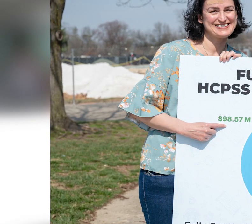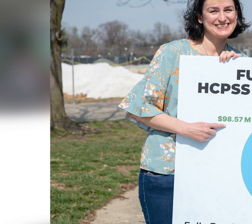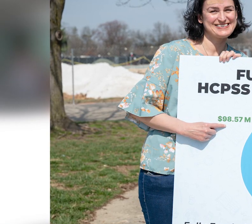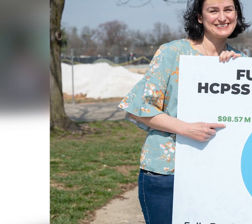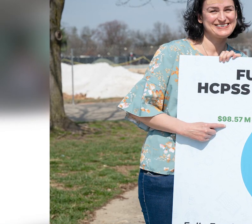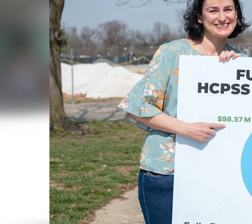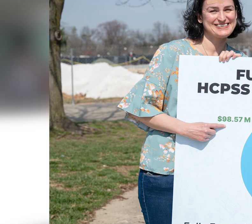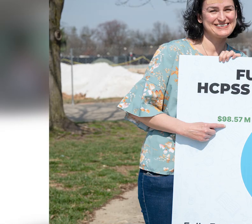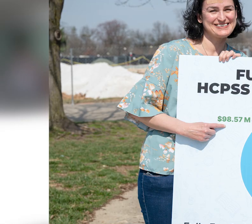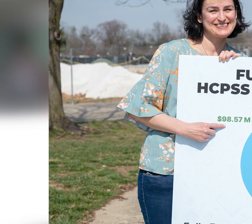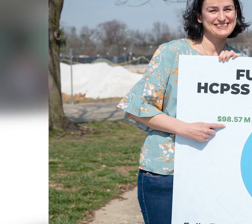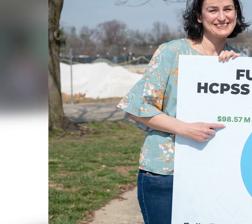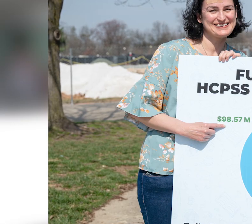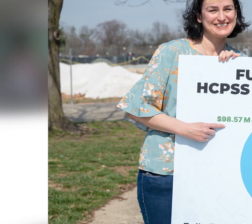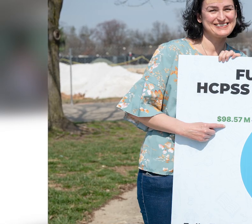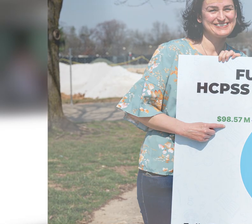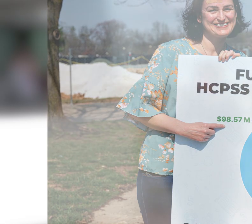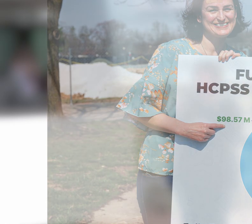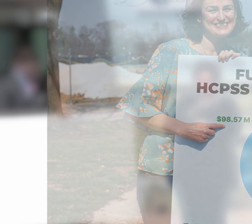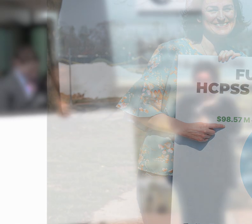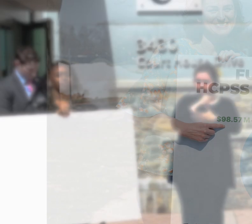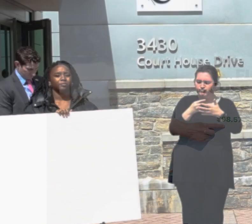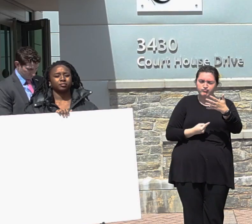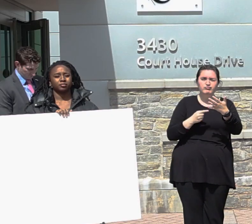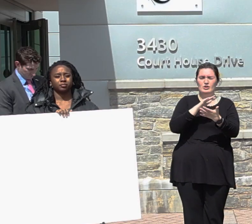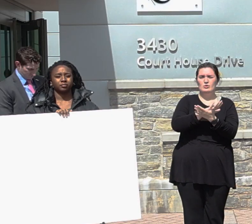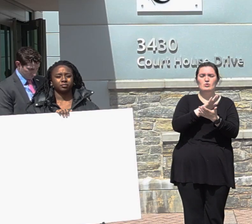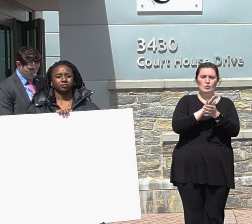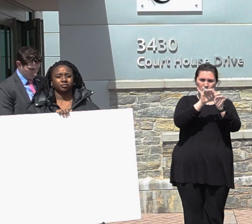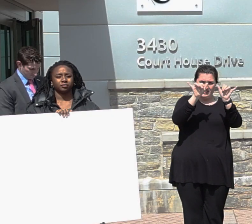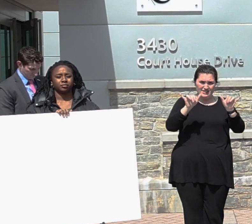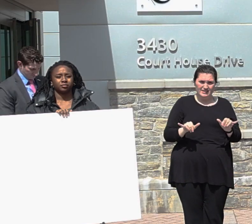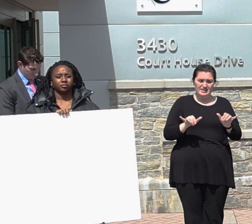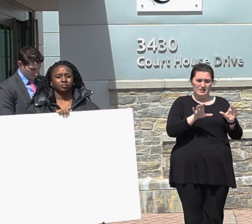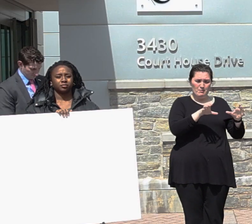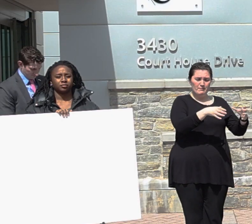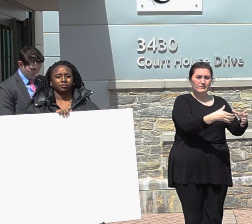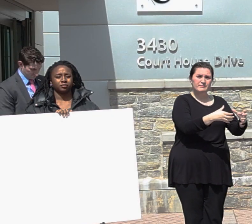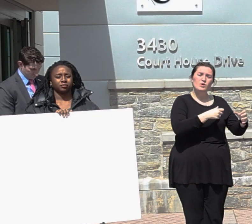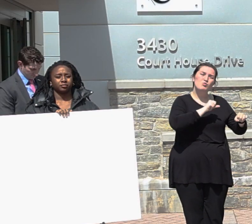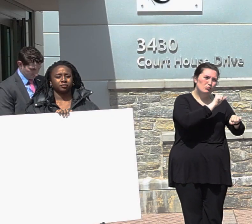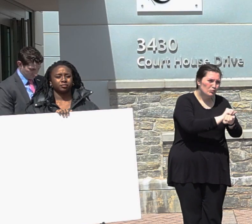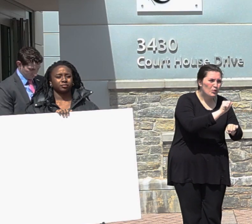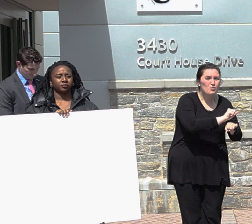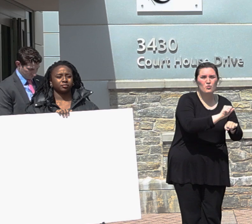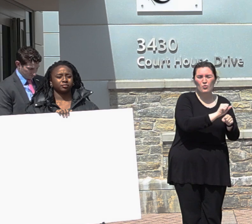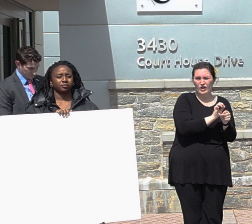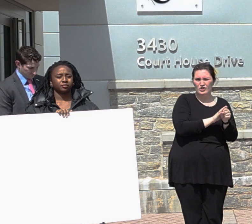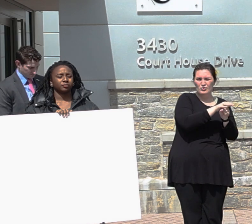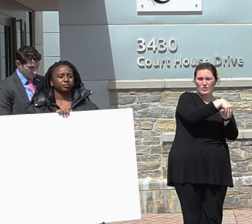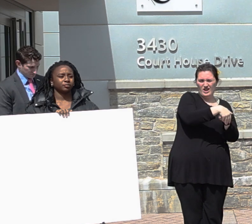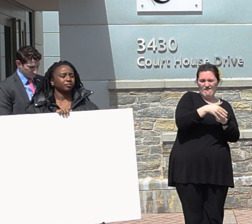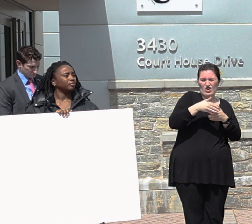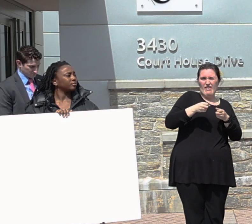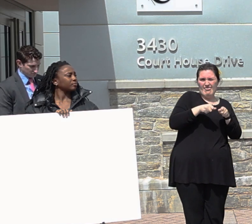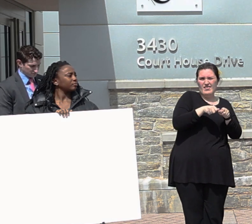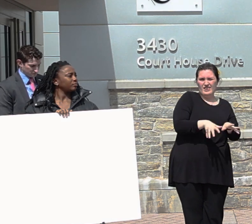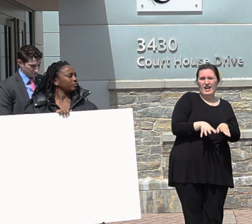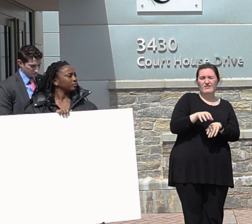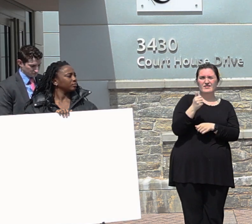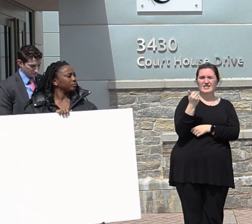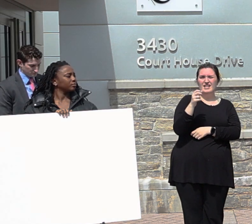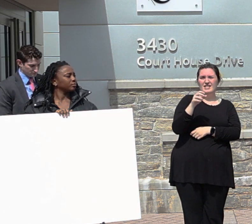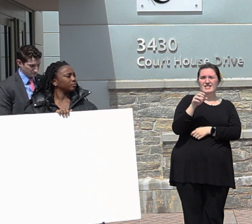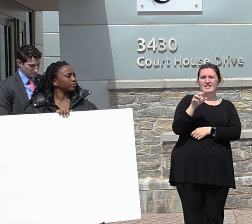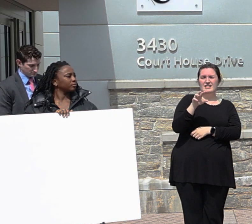Education, our school system will work to cover the remaining 0.7% or $6.2 million